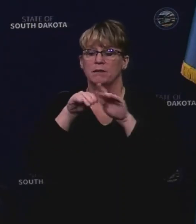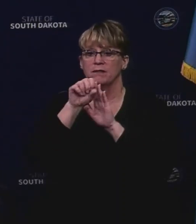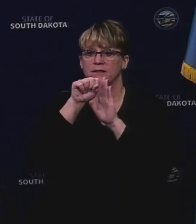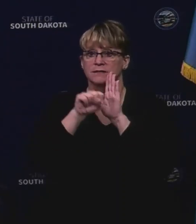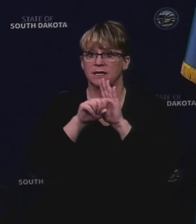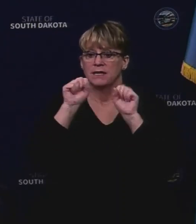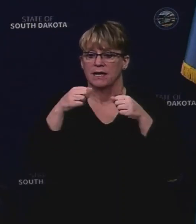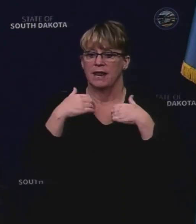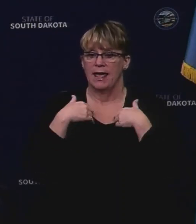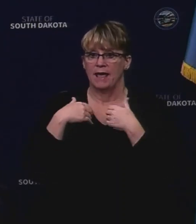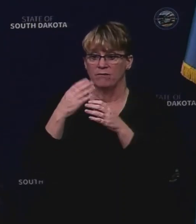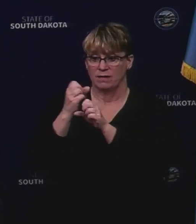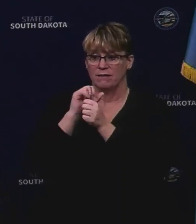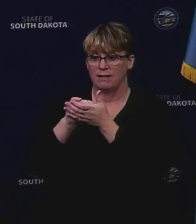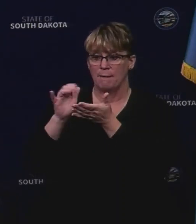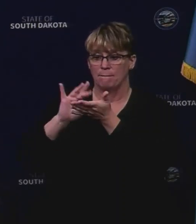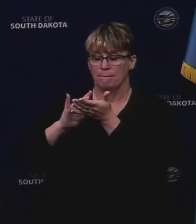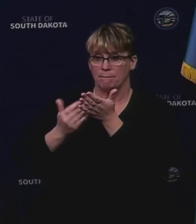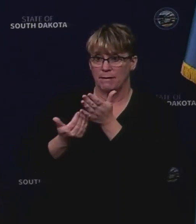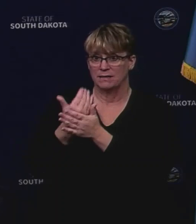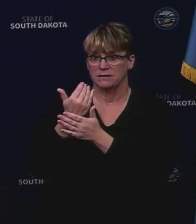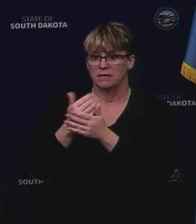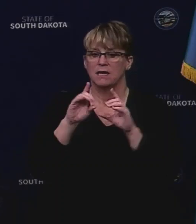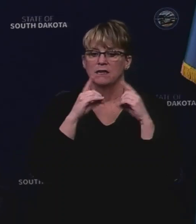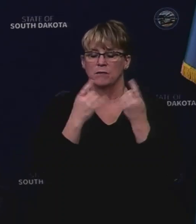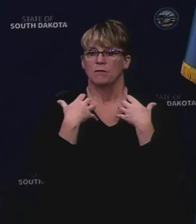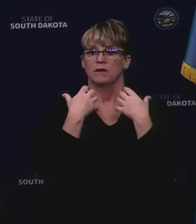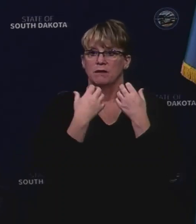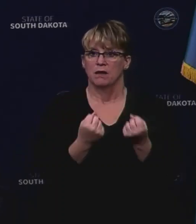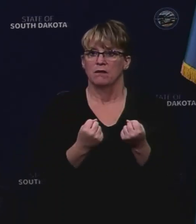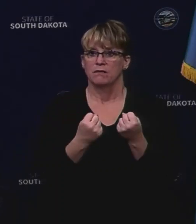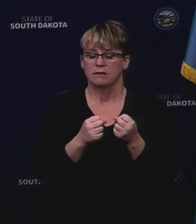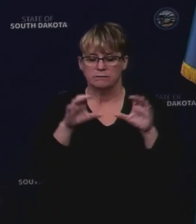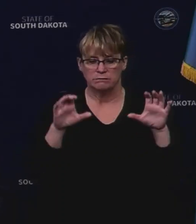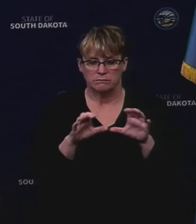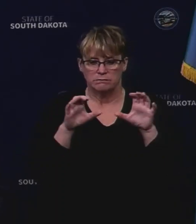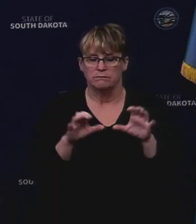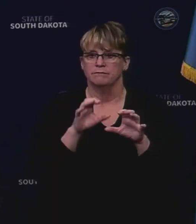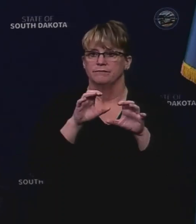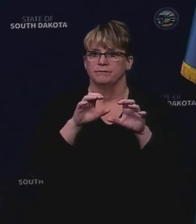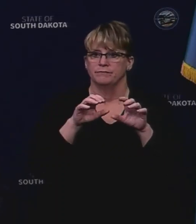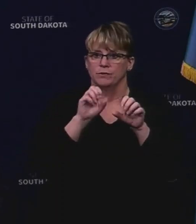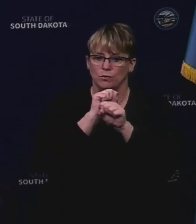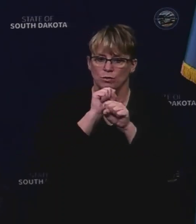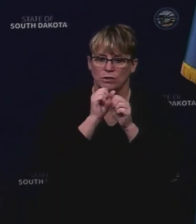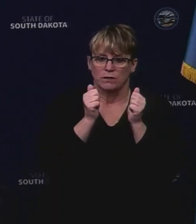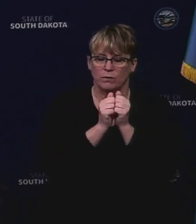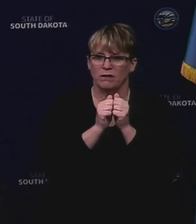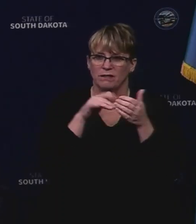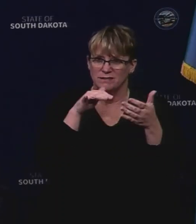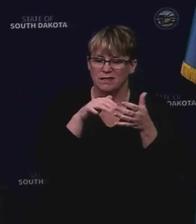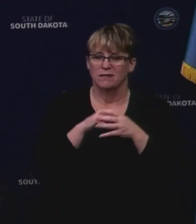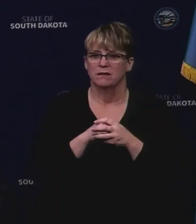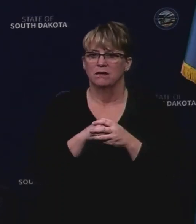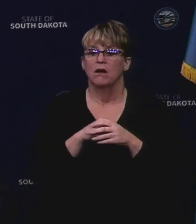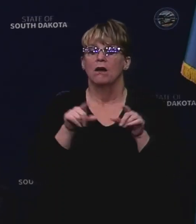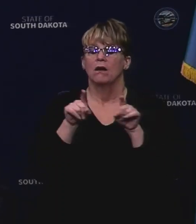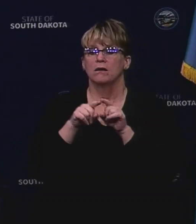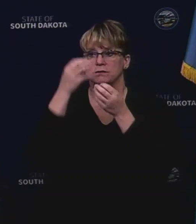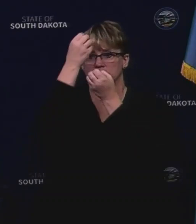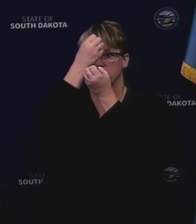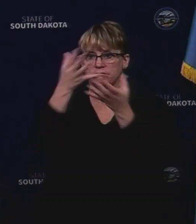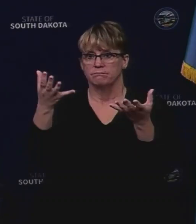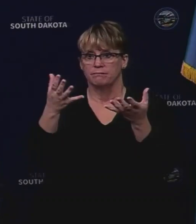can get access to the medication, and that's something that the Department of Health is actively working on. I would also just let folks know